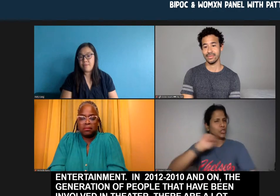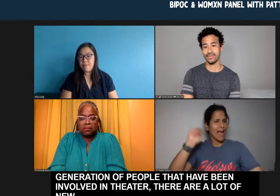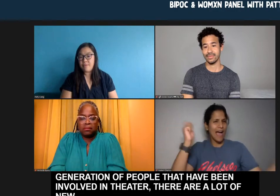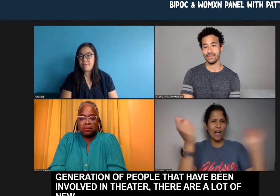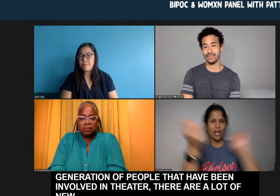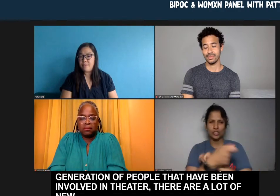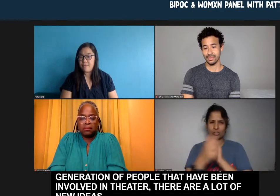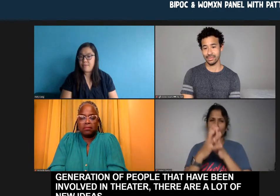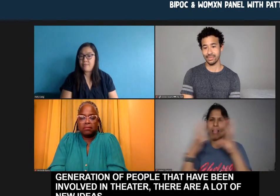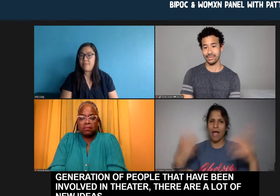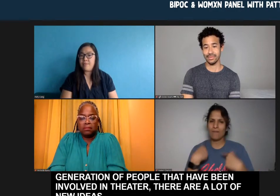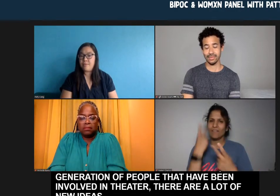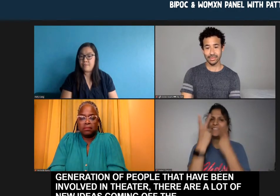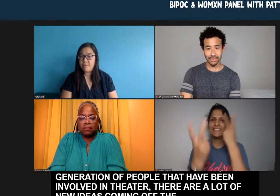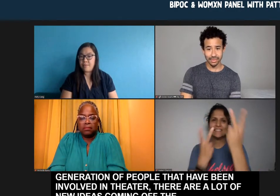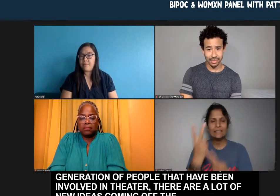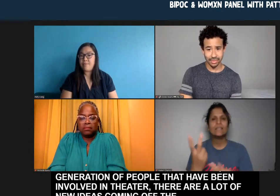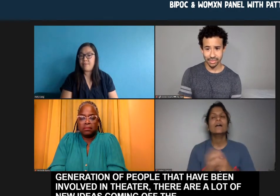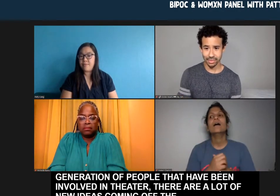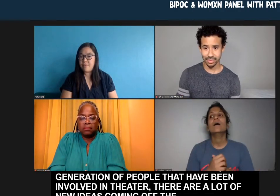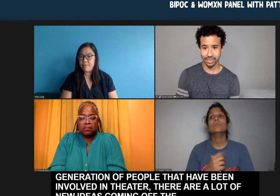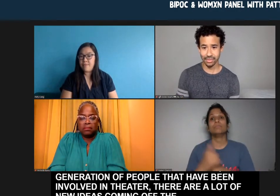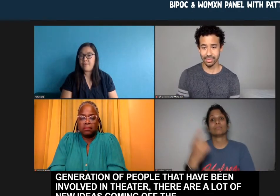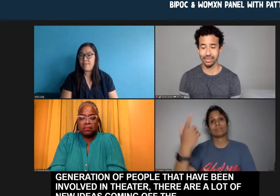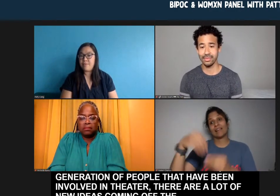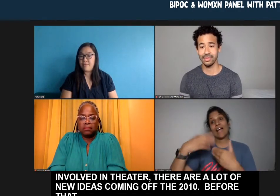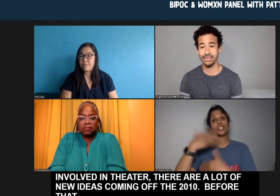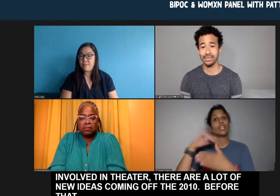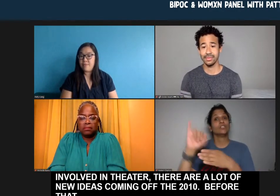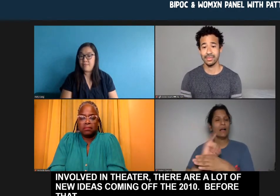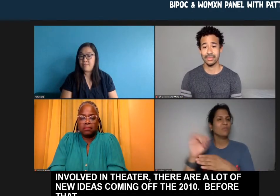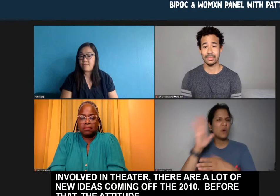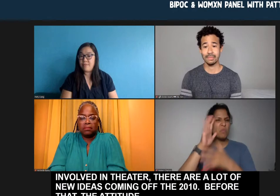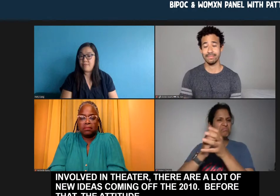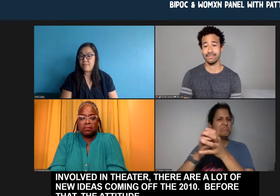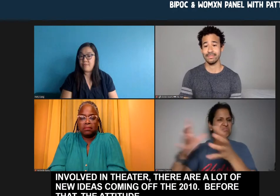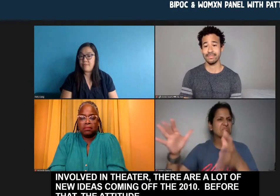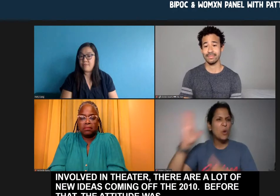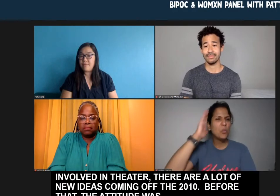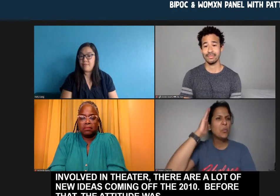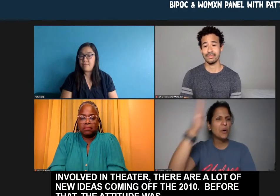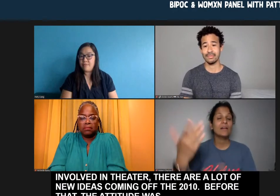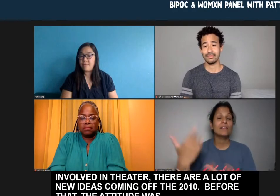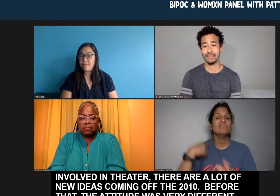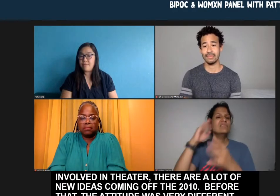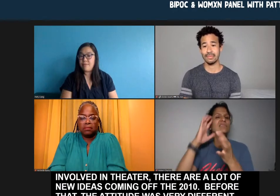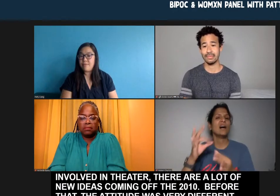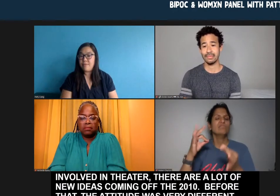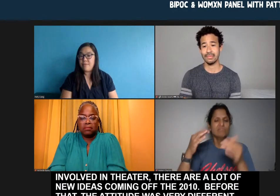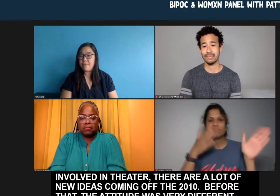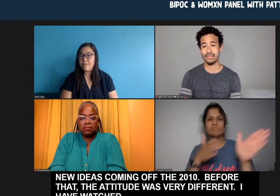But before that, the attitude was very different. And I've actually watched the attitude change since then. But I know that